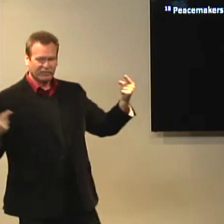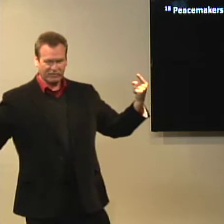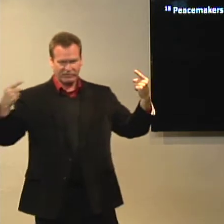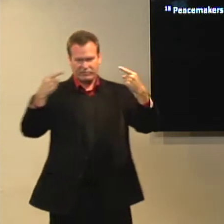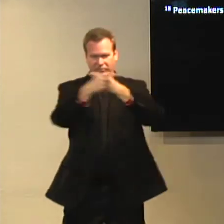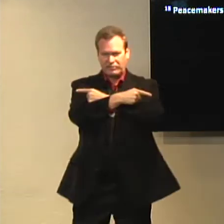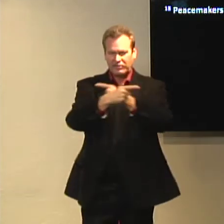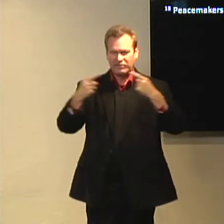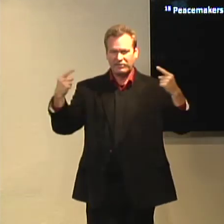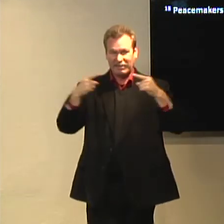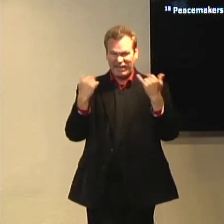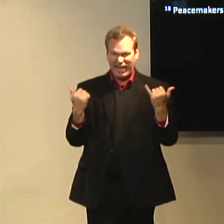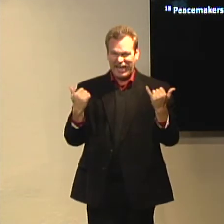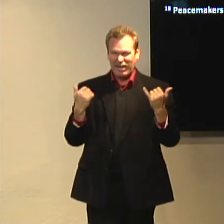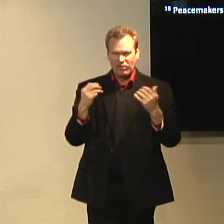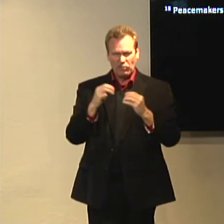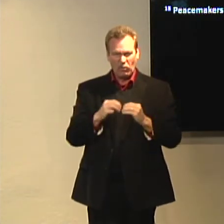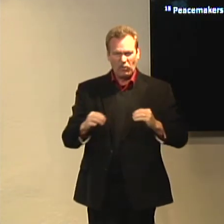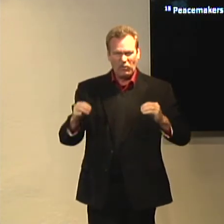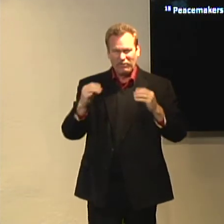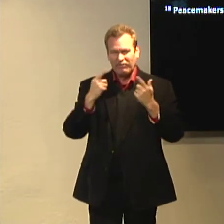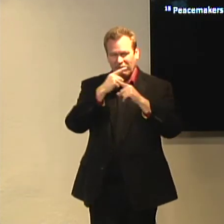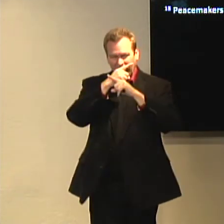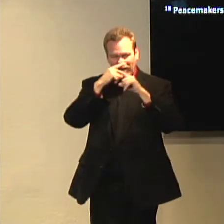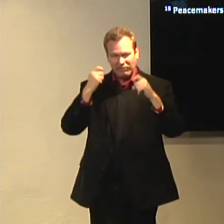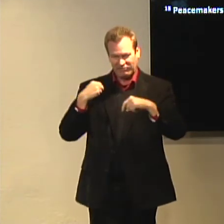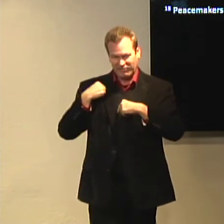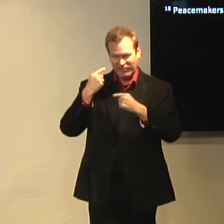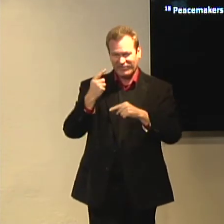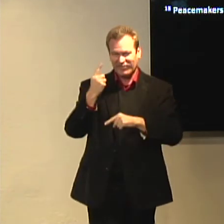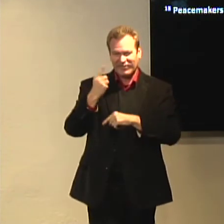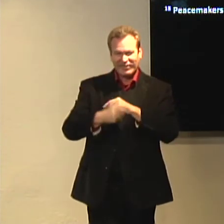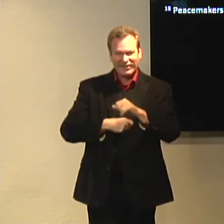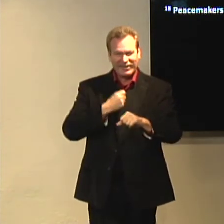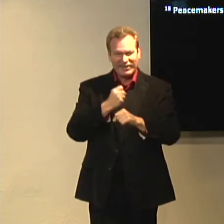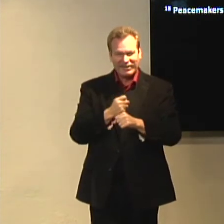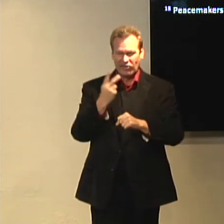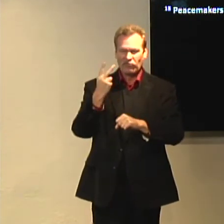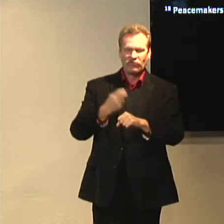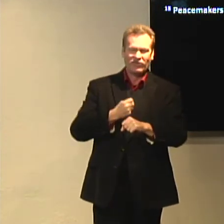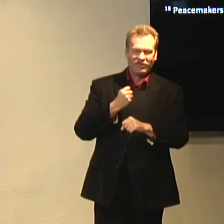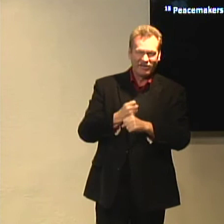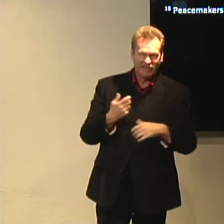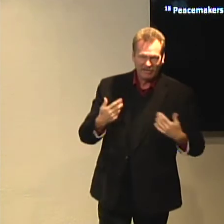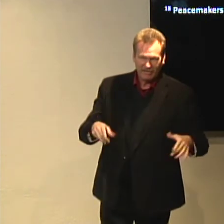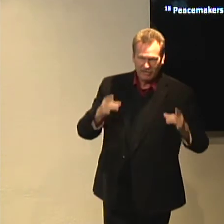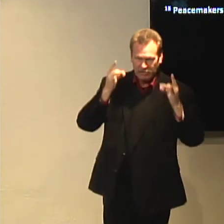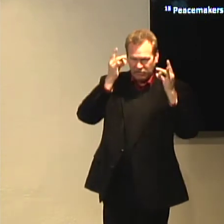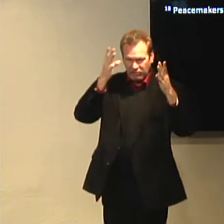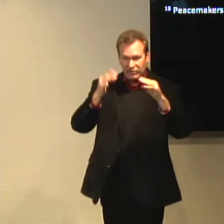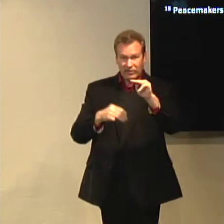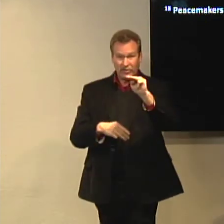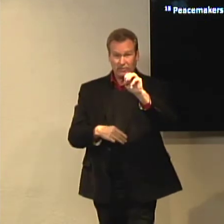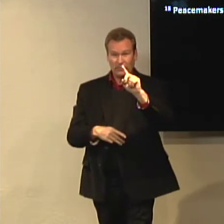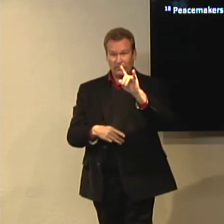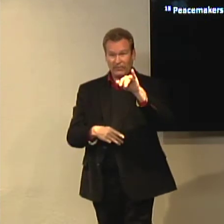like, and then more and more you just see that it's just terrible. It's been going on